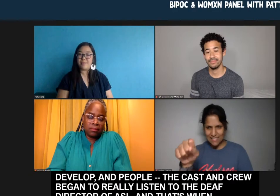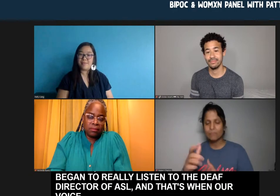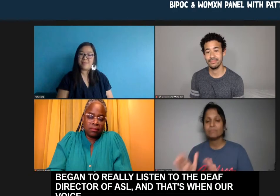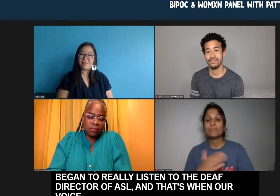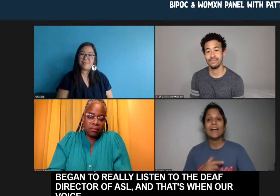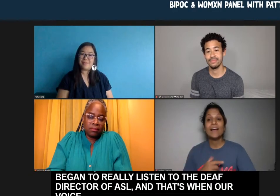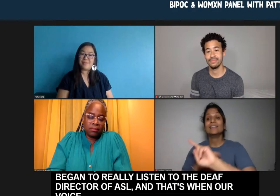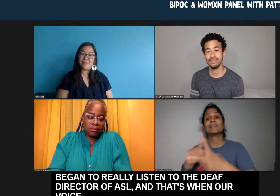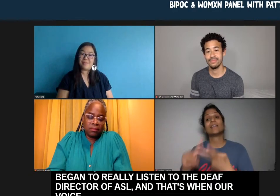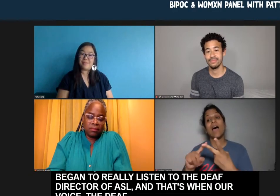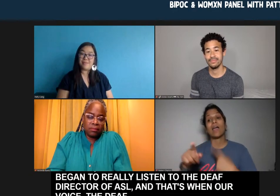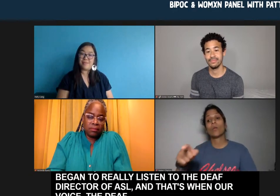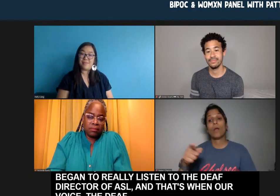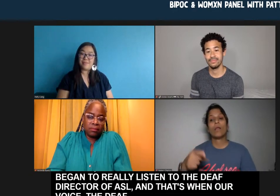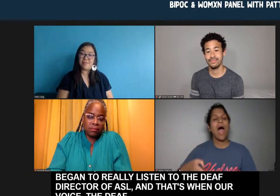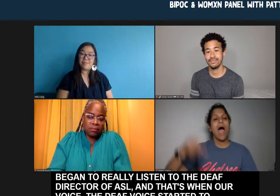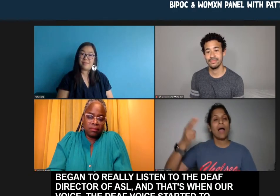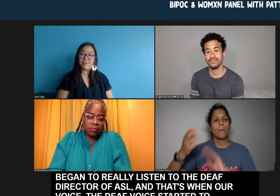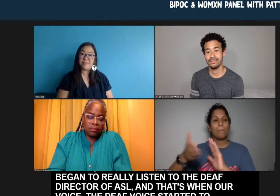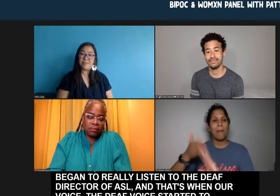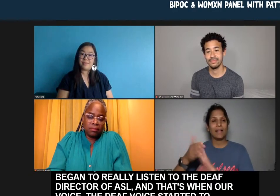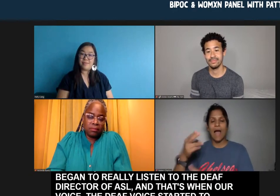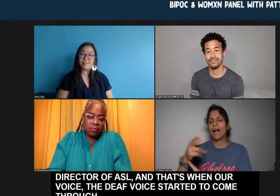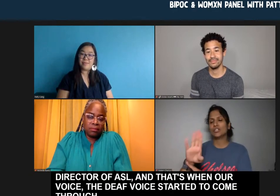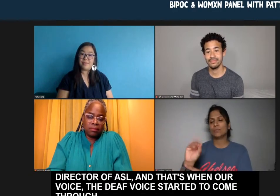it was a success.